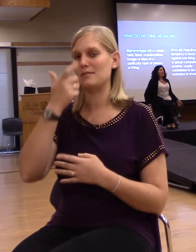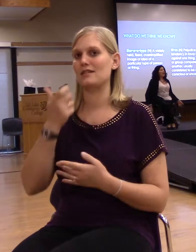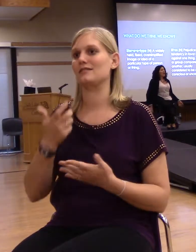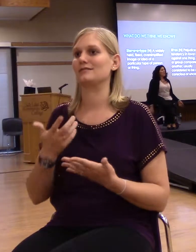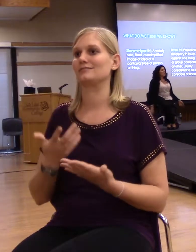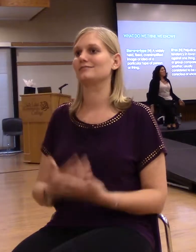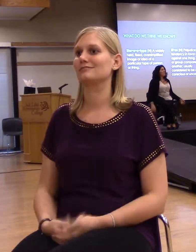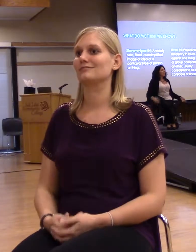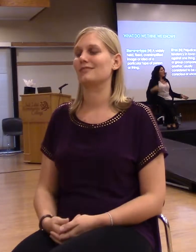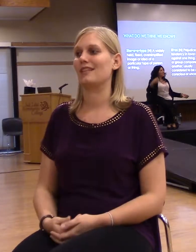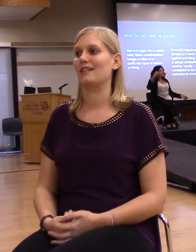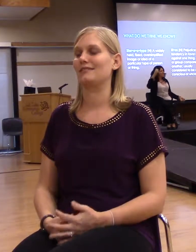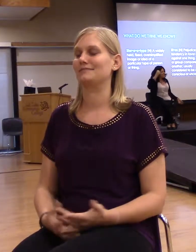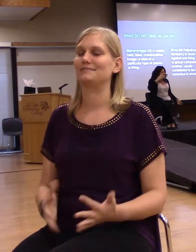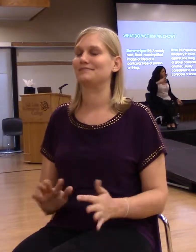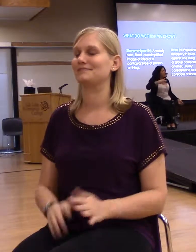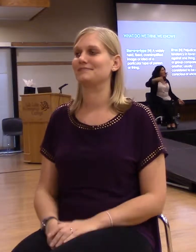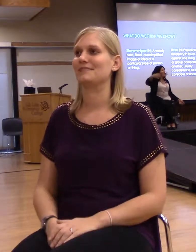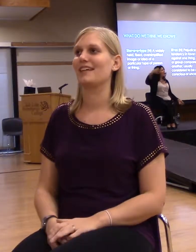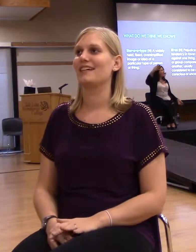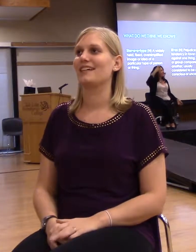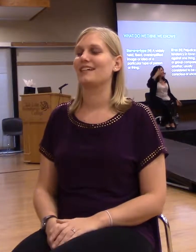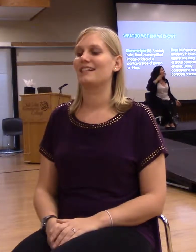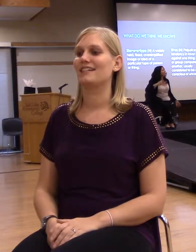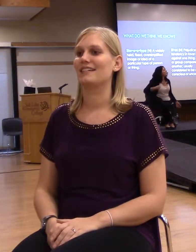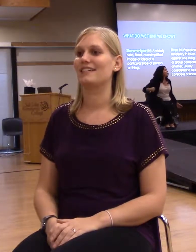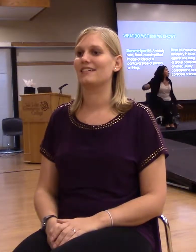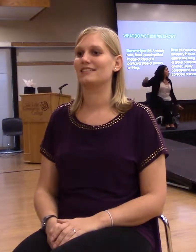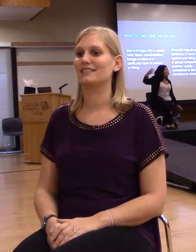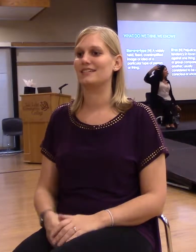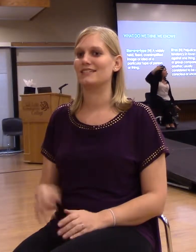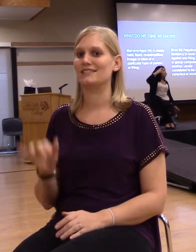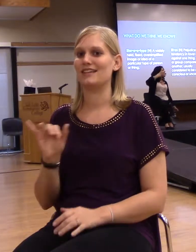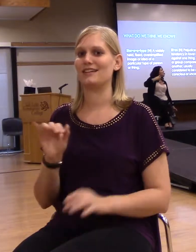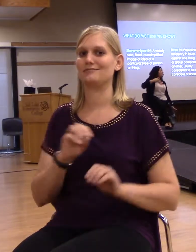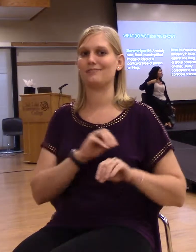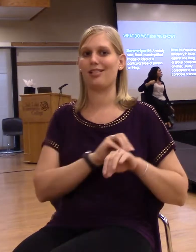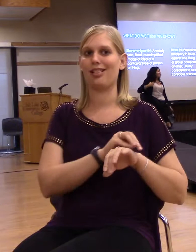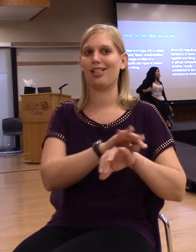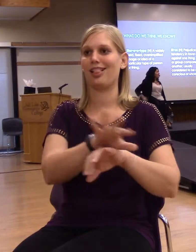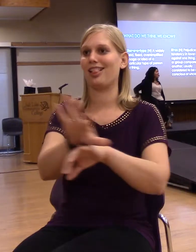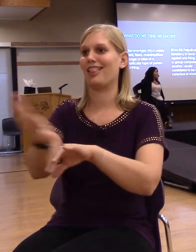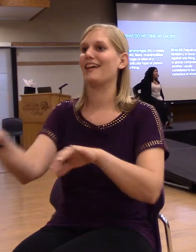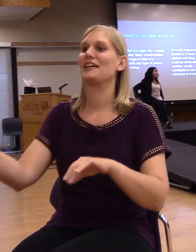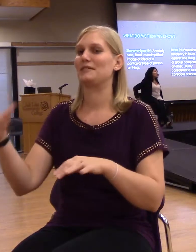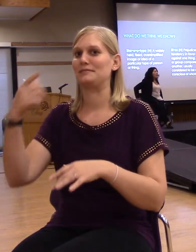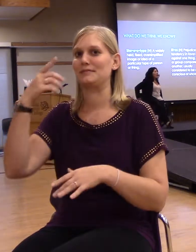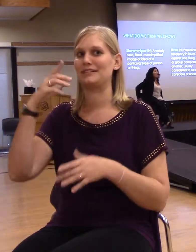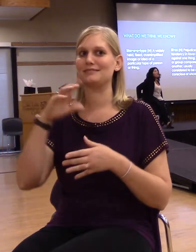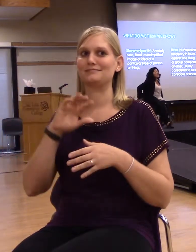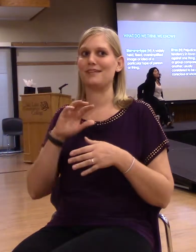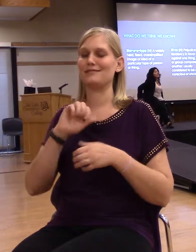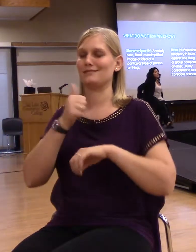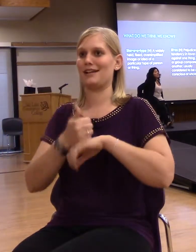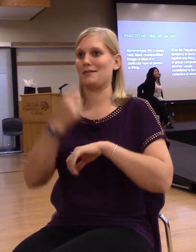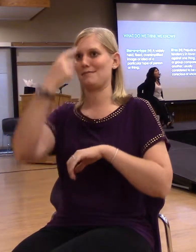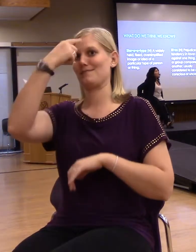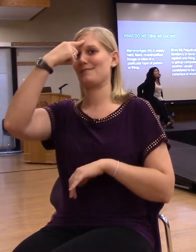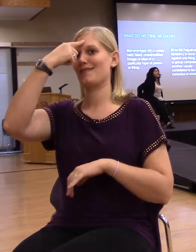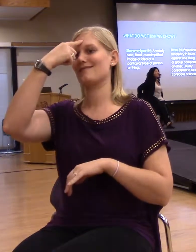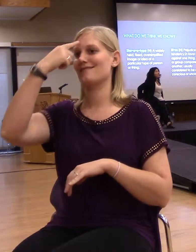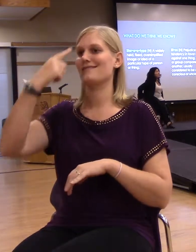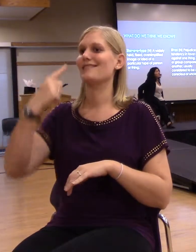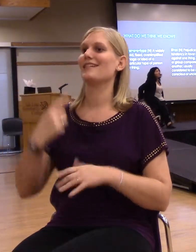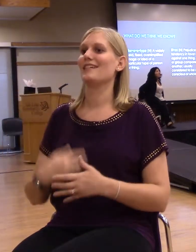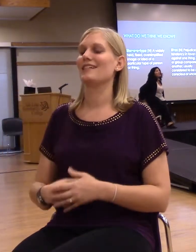disability. So it's like osmosis, right? We've been conditioned to think this way about disability.